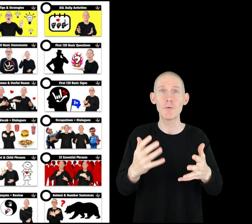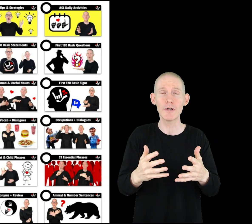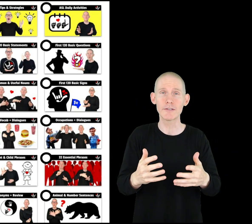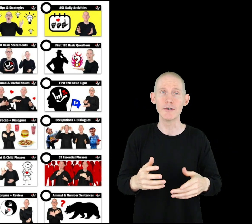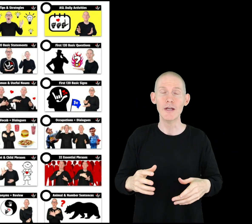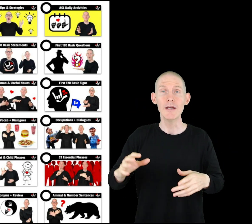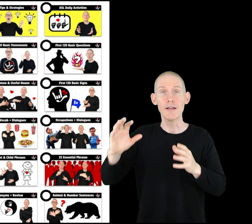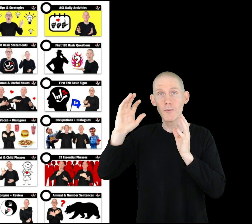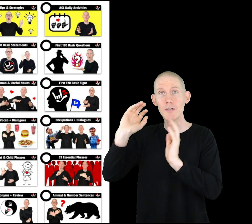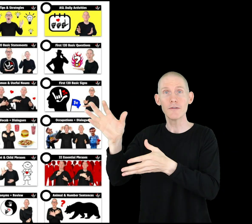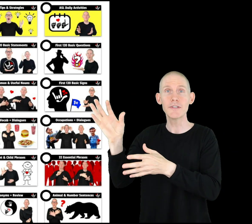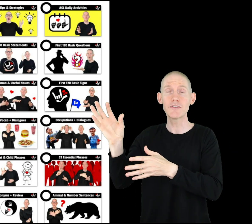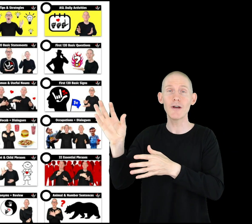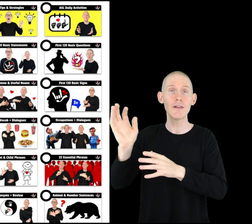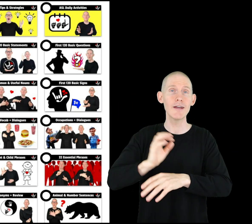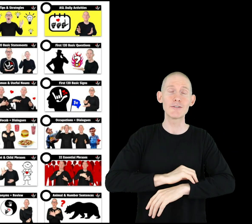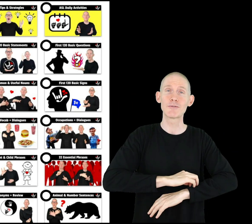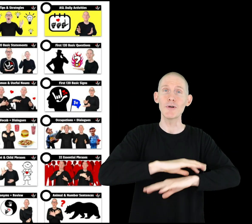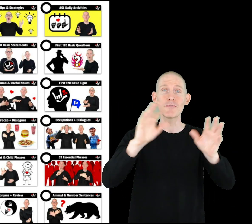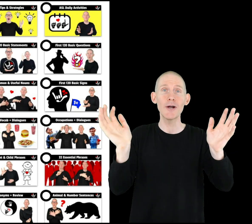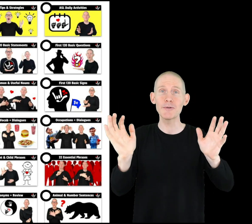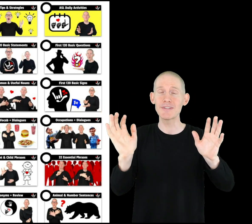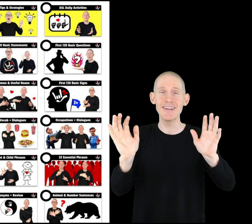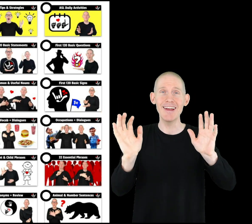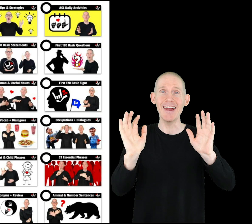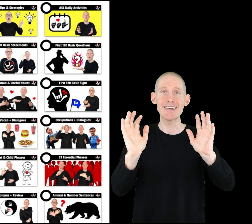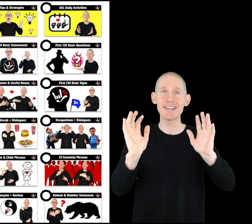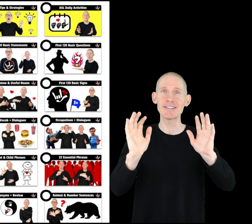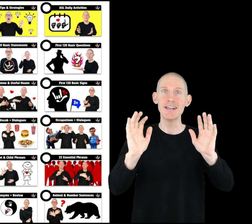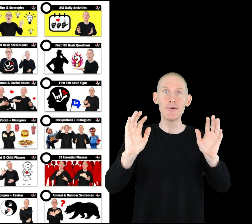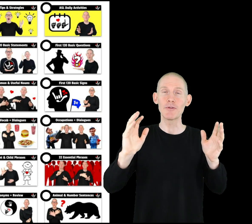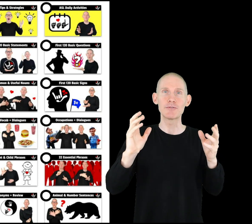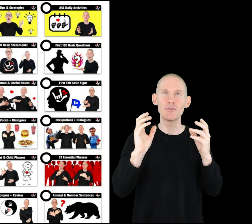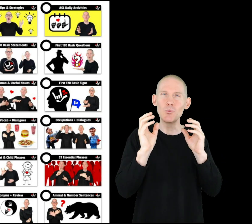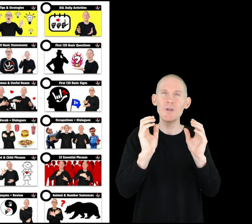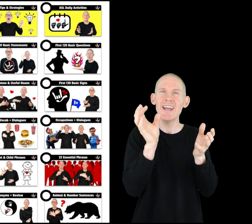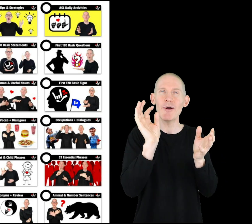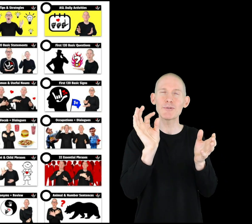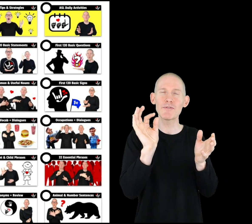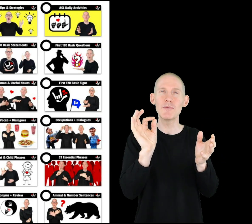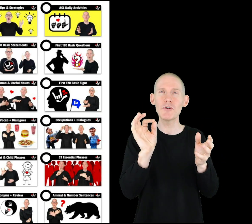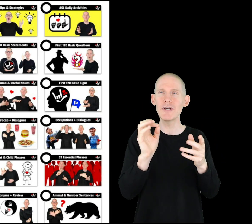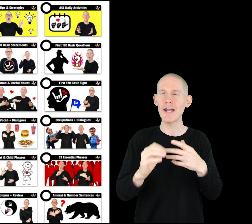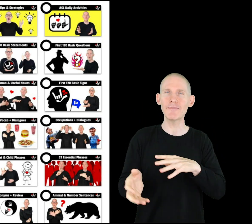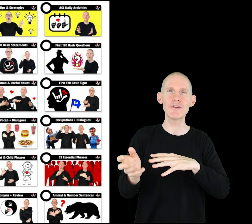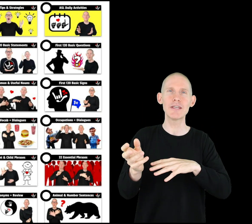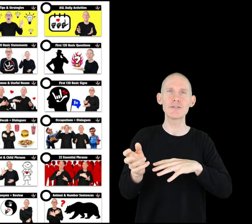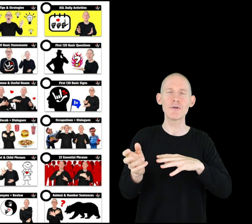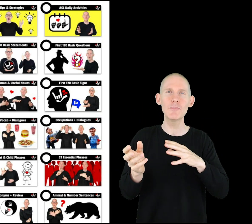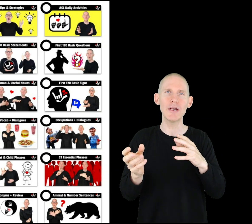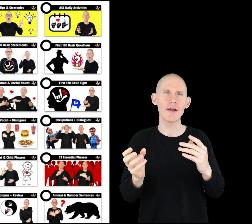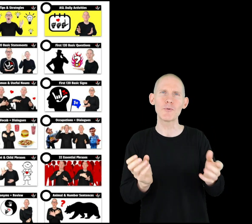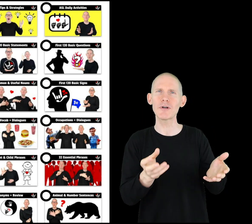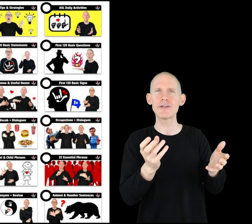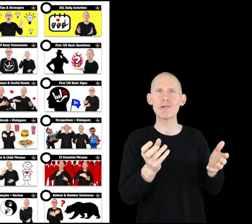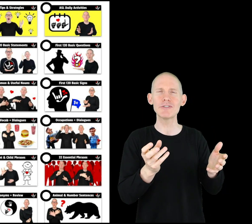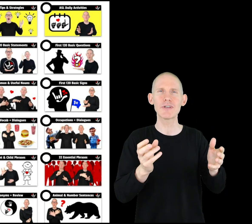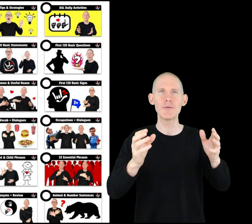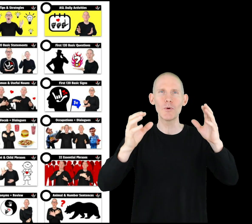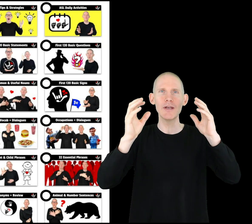schedule. We know everyone is busy and we can't always go to a live in-person class. That would be optimal, right? Immersion